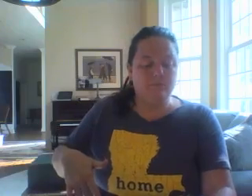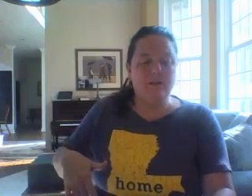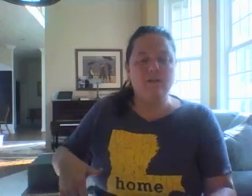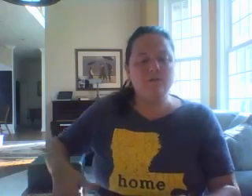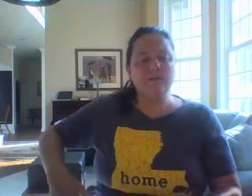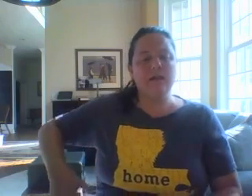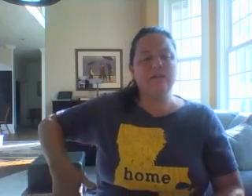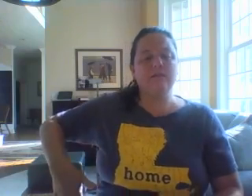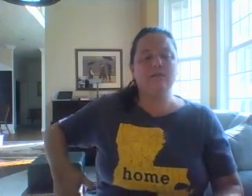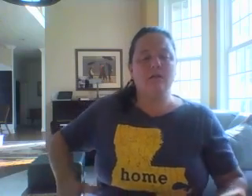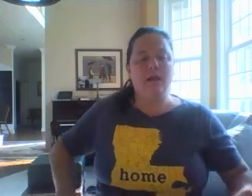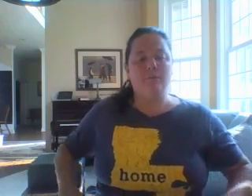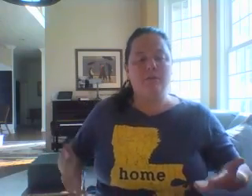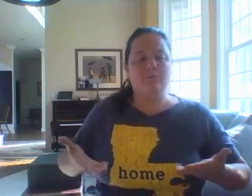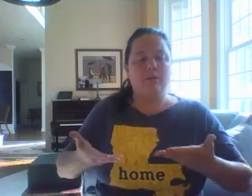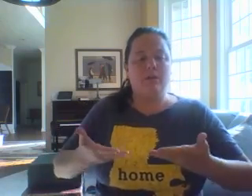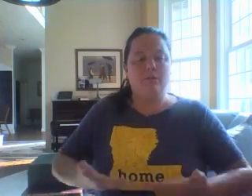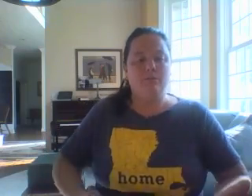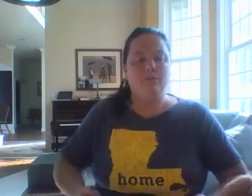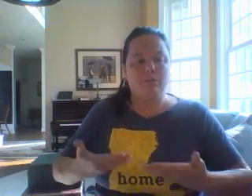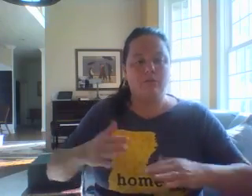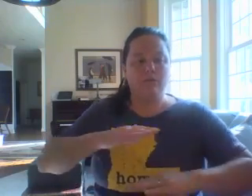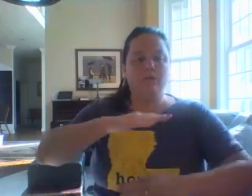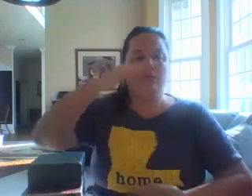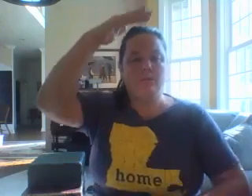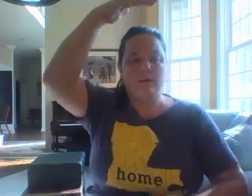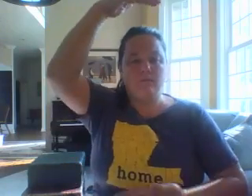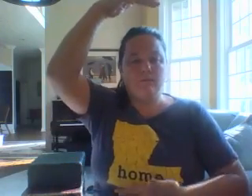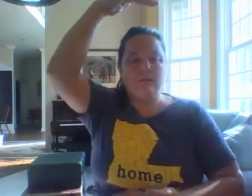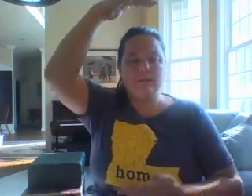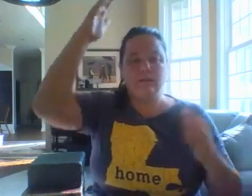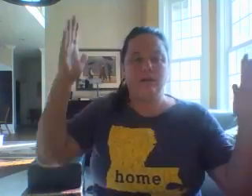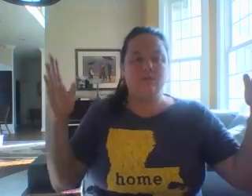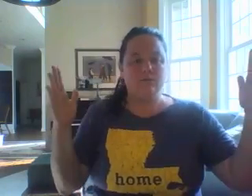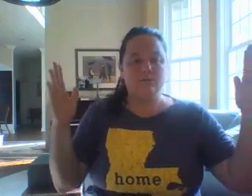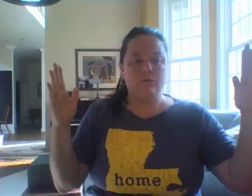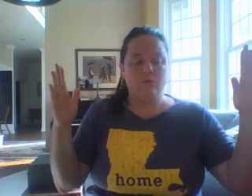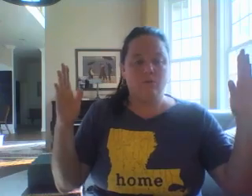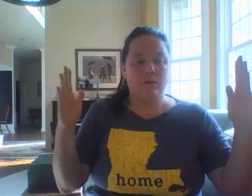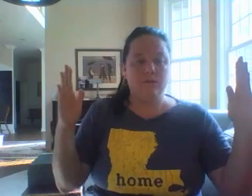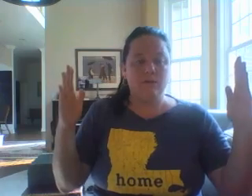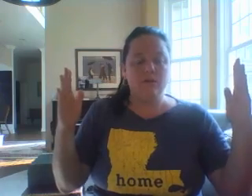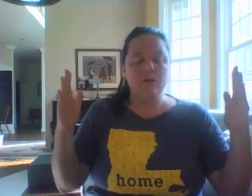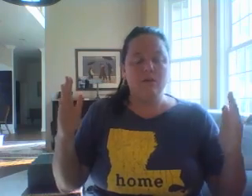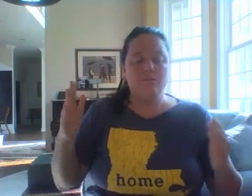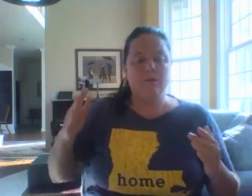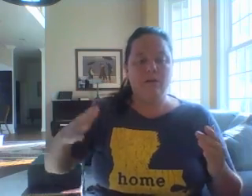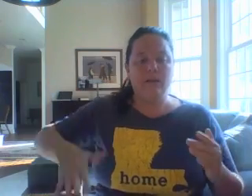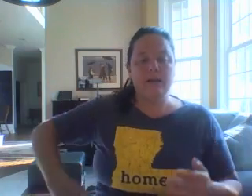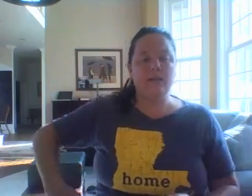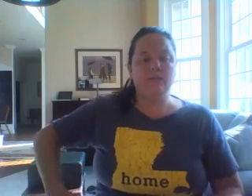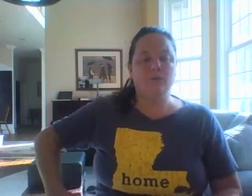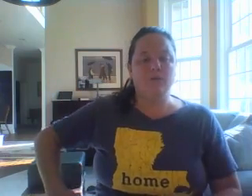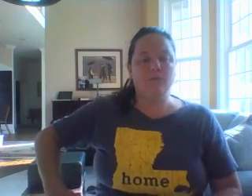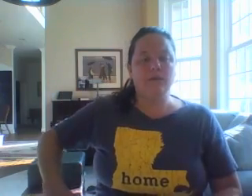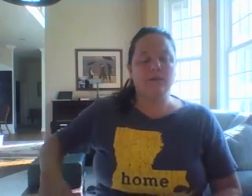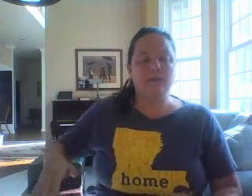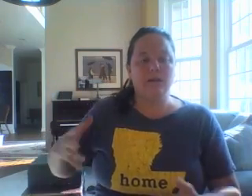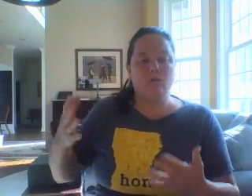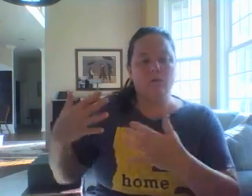Very few signs happen below about this level or above it, but late is one of them that does. It kind of